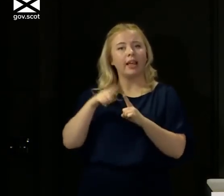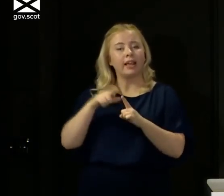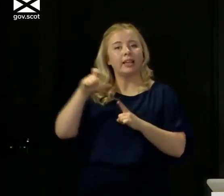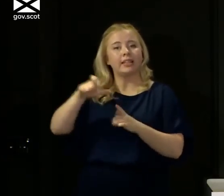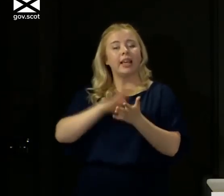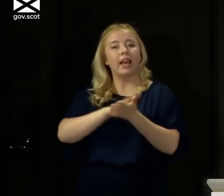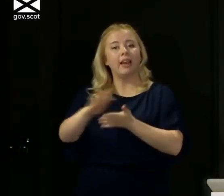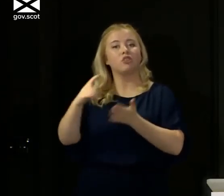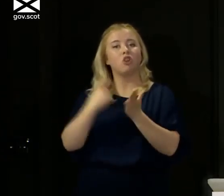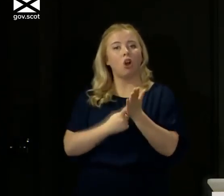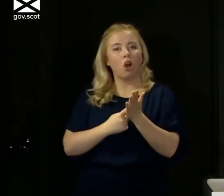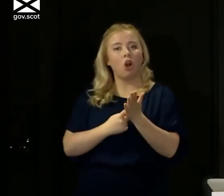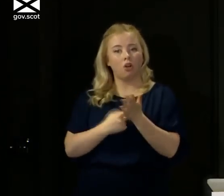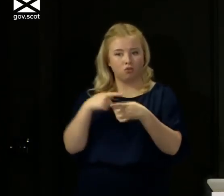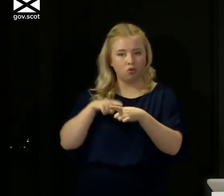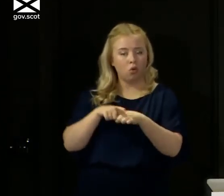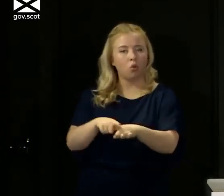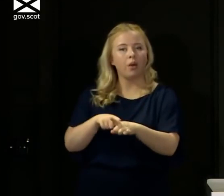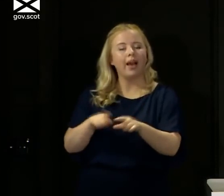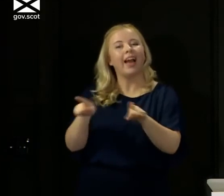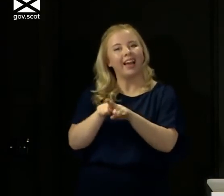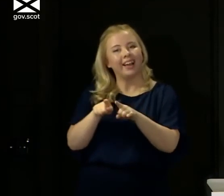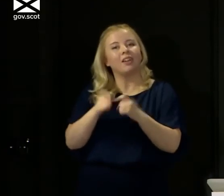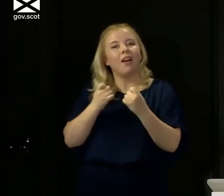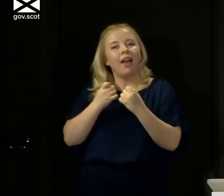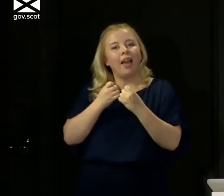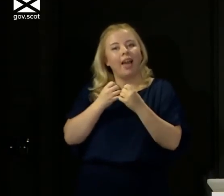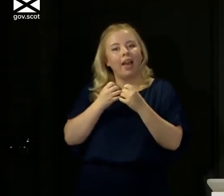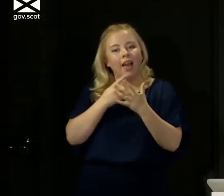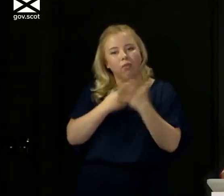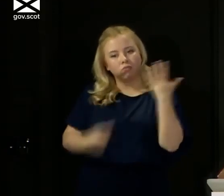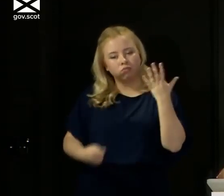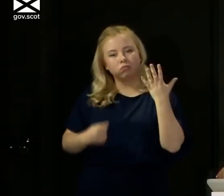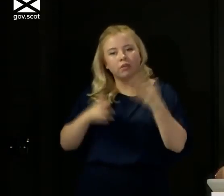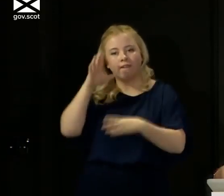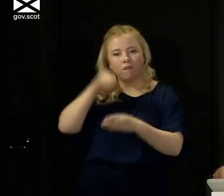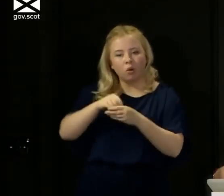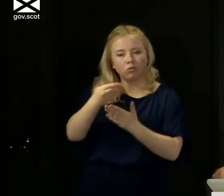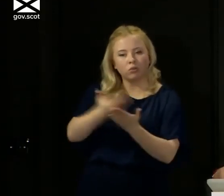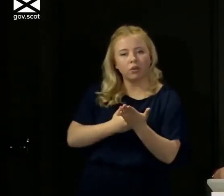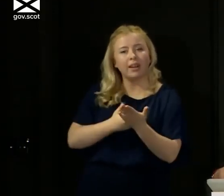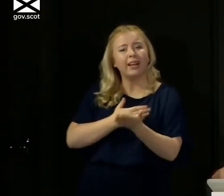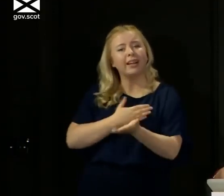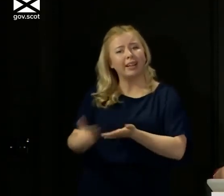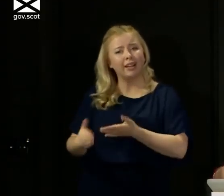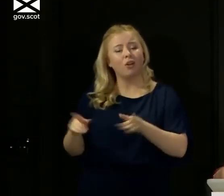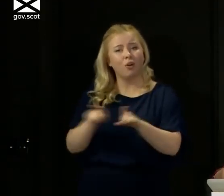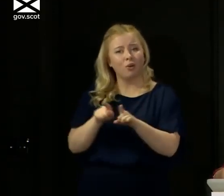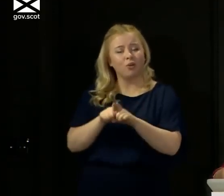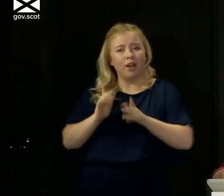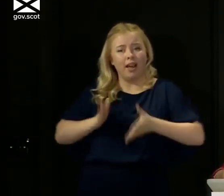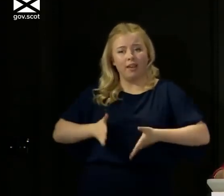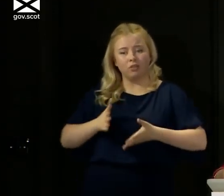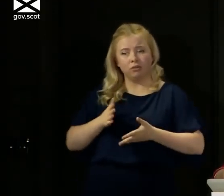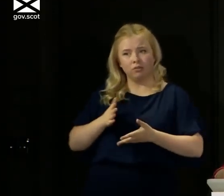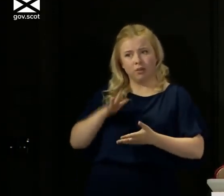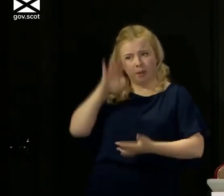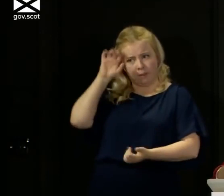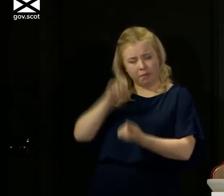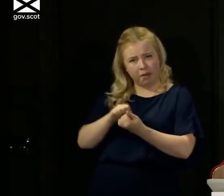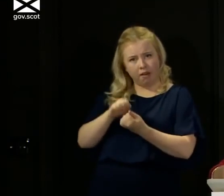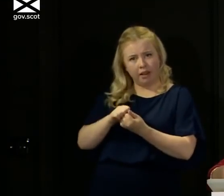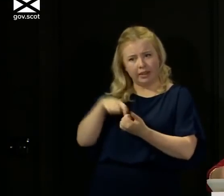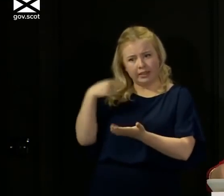ECHR compliant and that we had taken account of all of the things we had to take account of. Clearly, we also had to be mindful of the